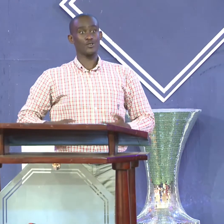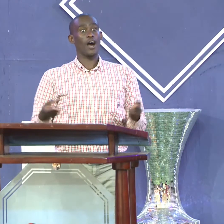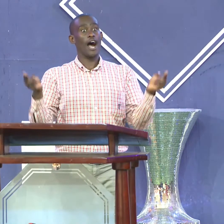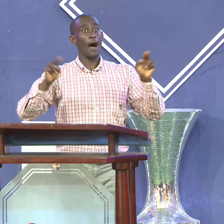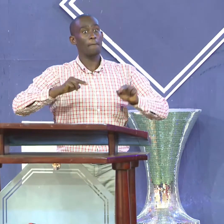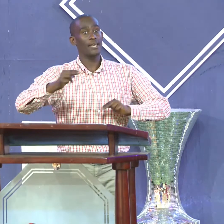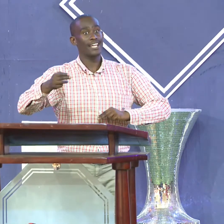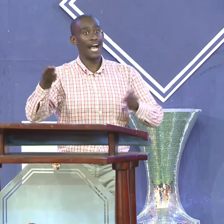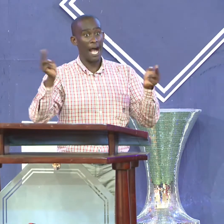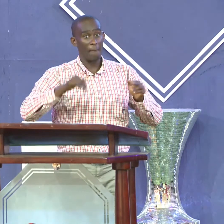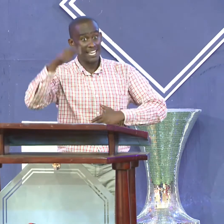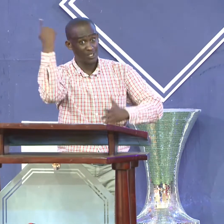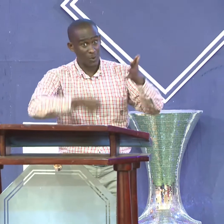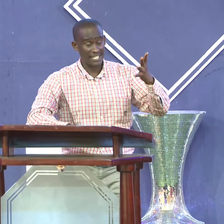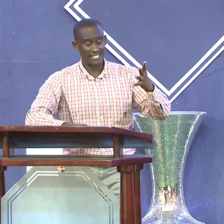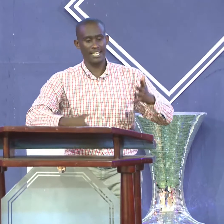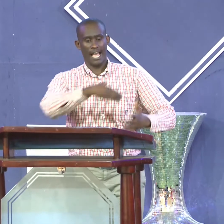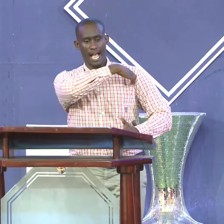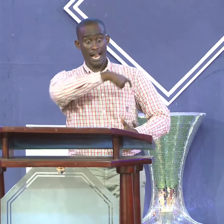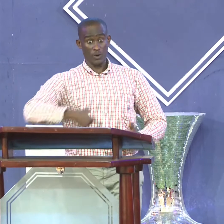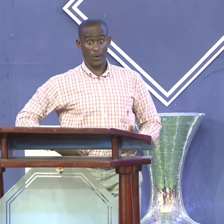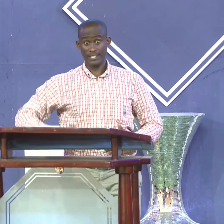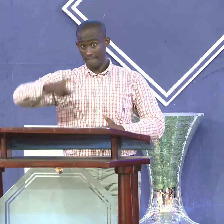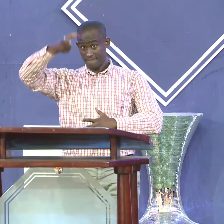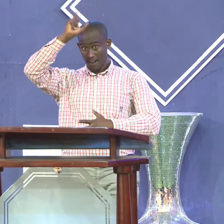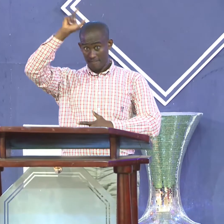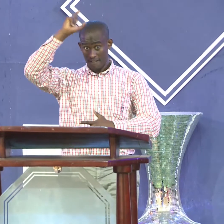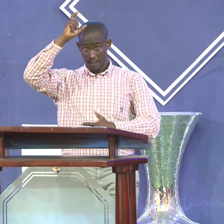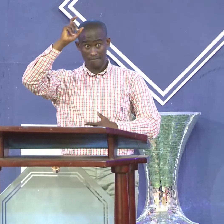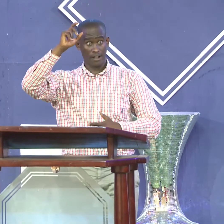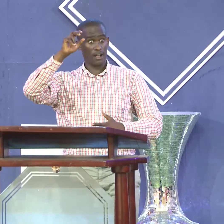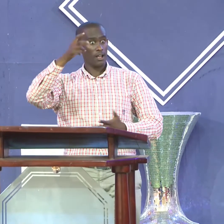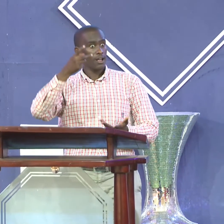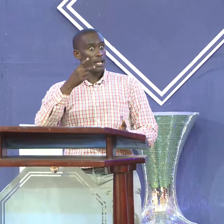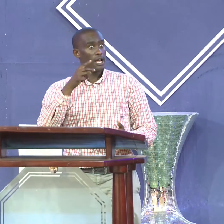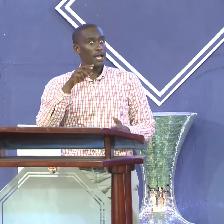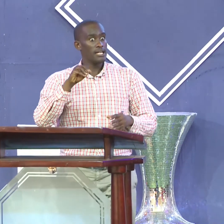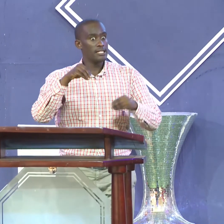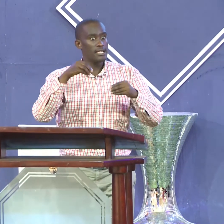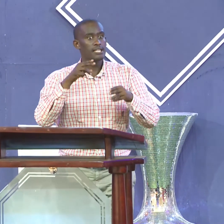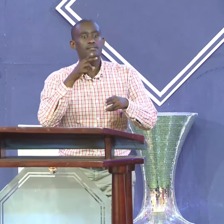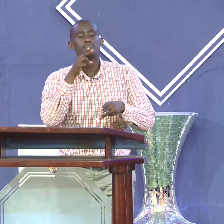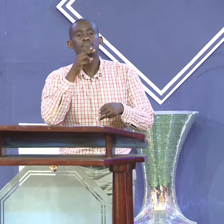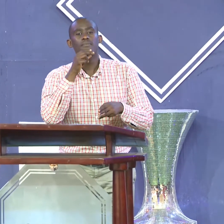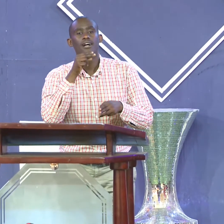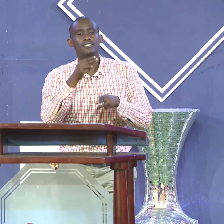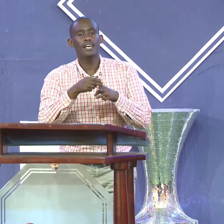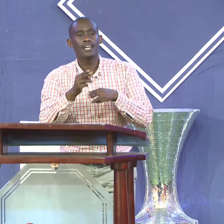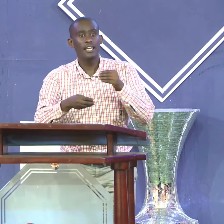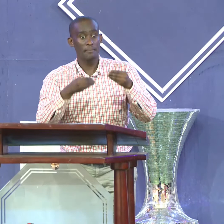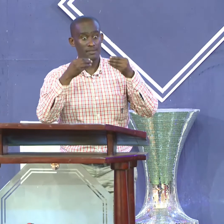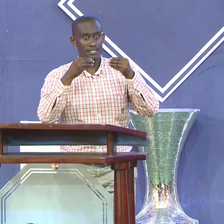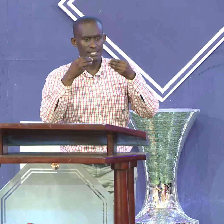By the time they anoint him amidst people, they were looking for him and he was nowhere. And Samuel asked